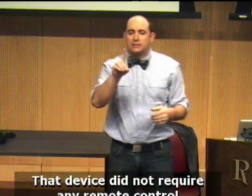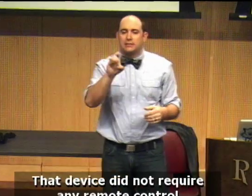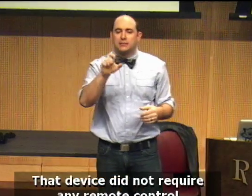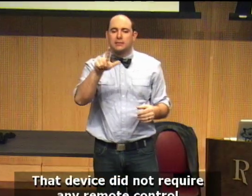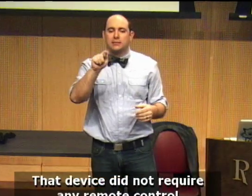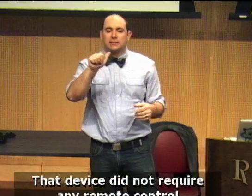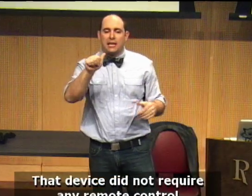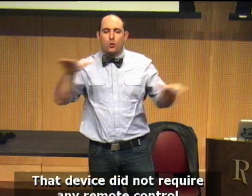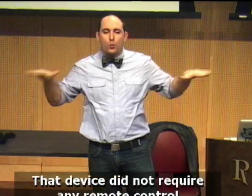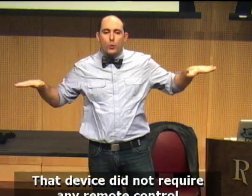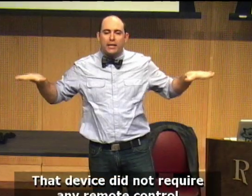That